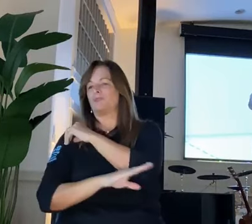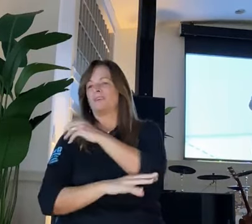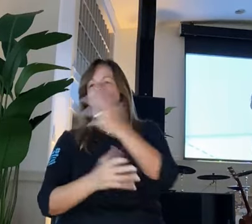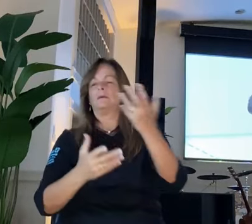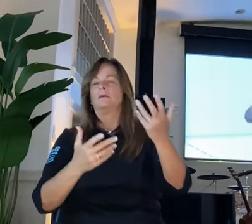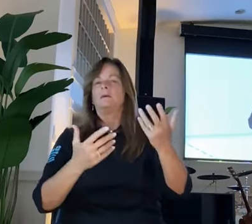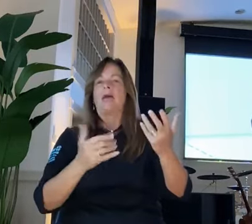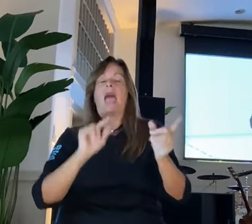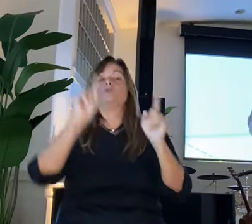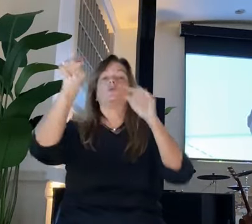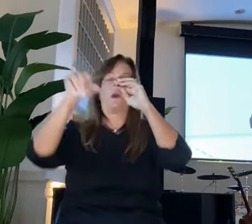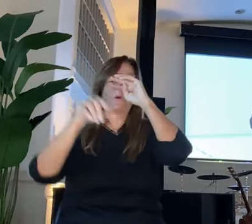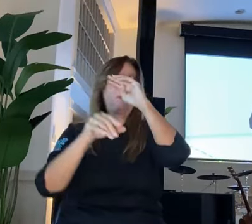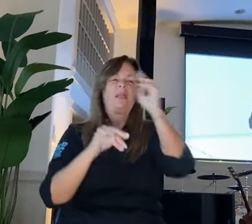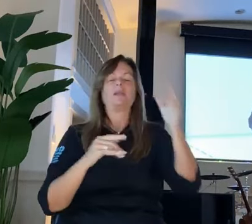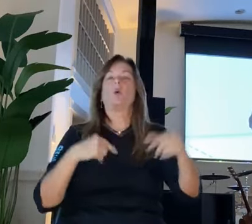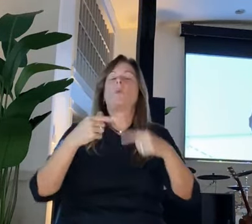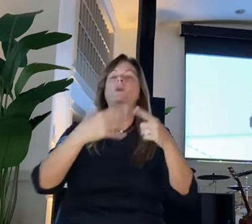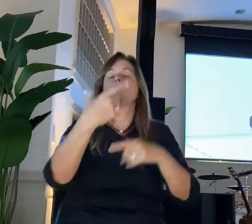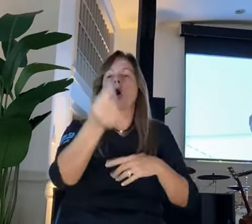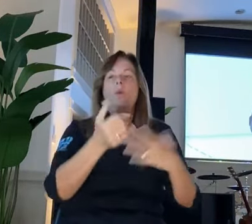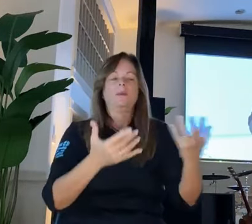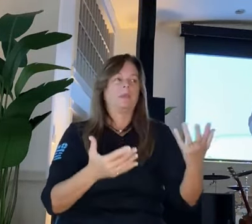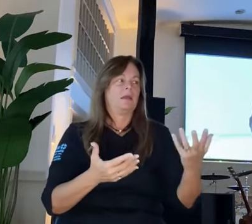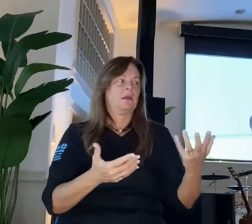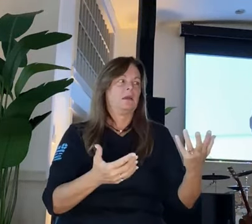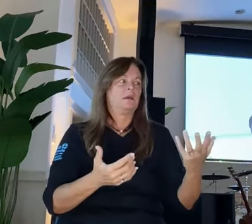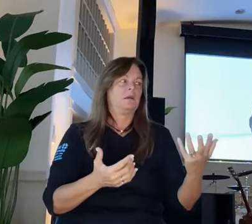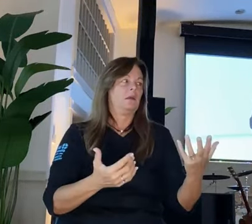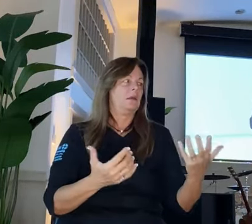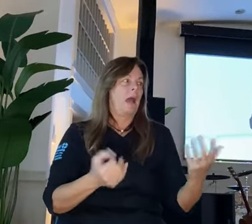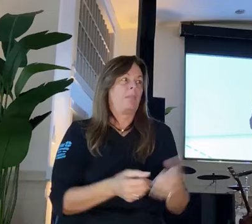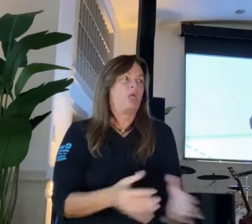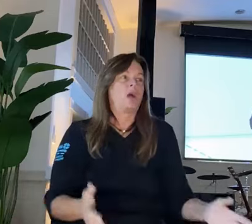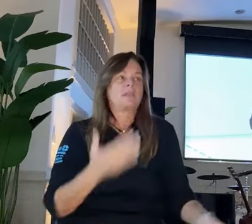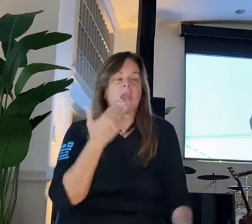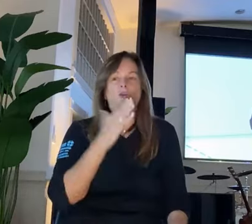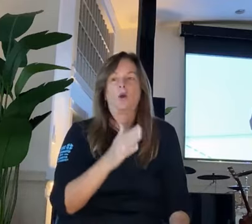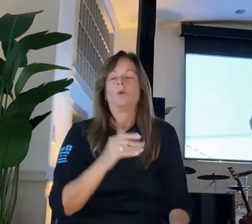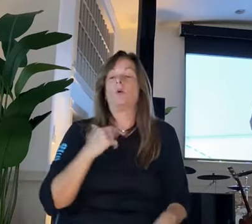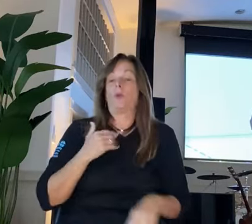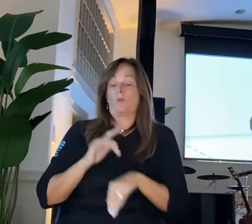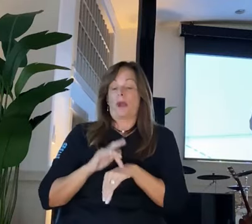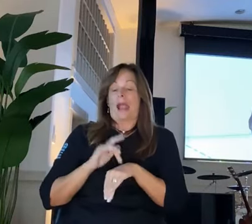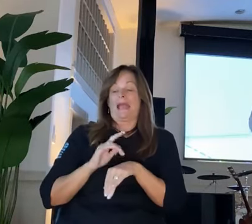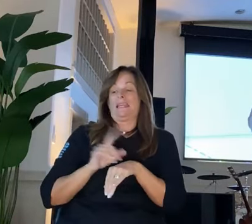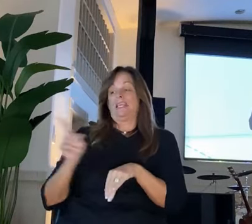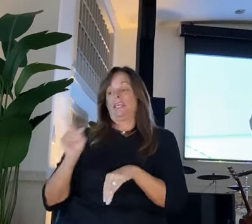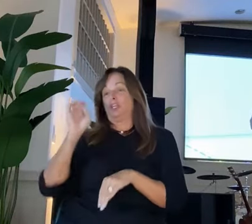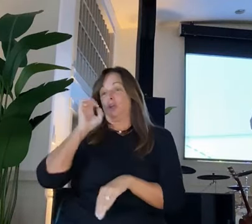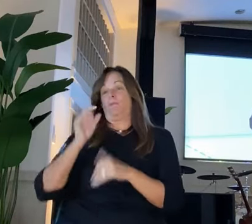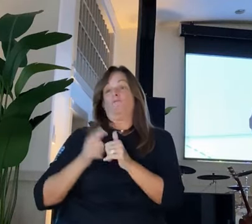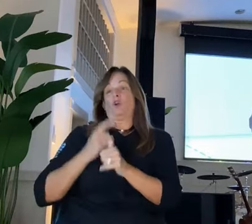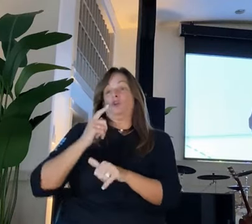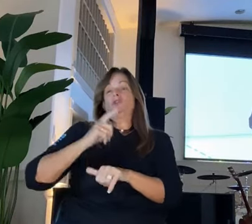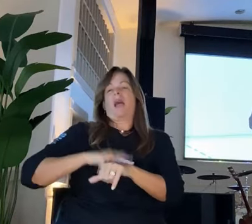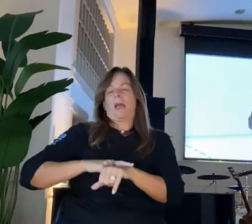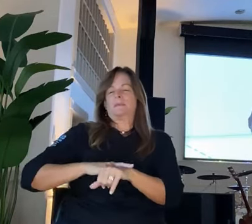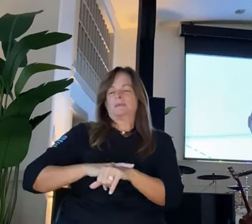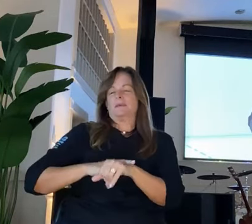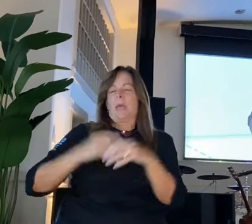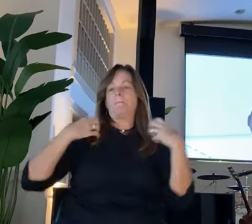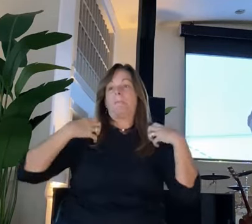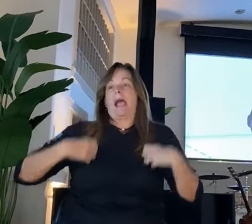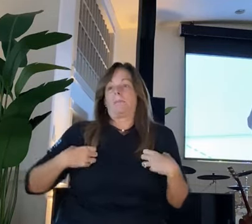language? I've done that a couple times. Drag Julie with me. And one of the first times we were over in Europe, we were backpacking. You've heard us tell the story.